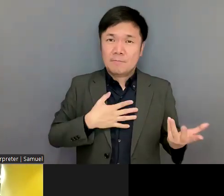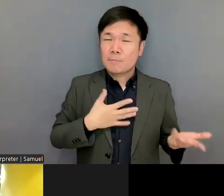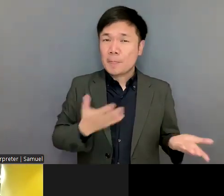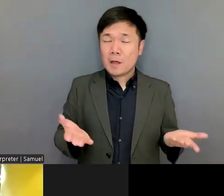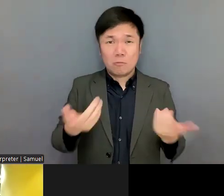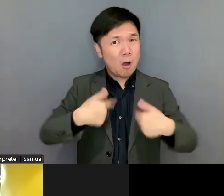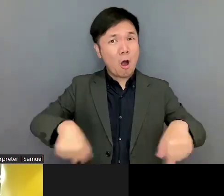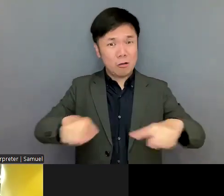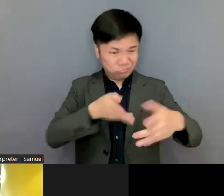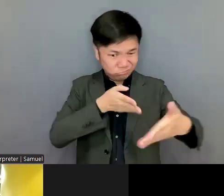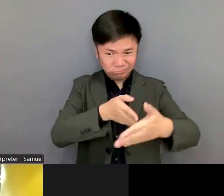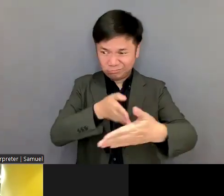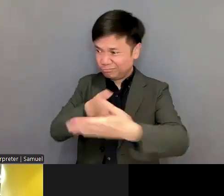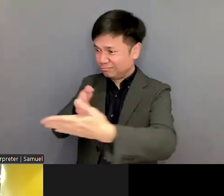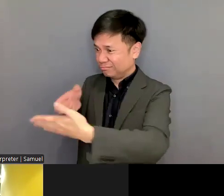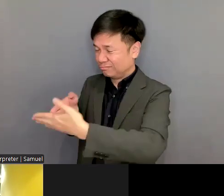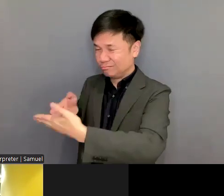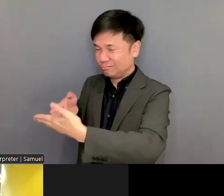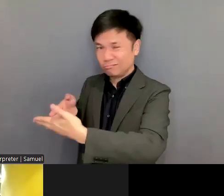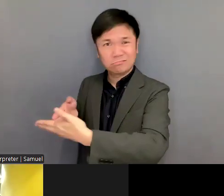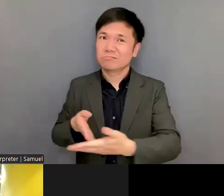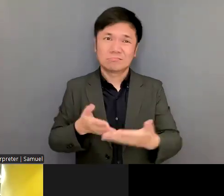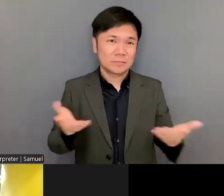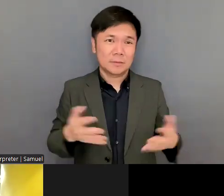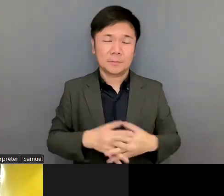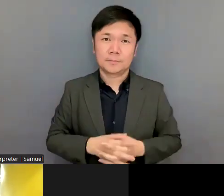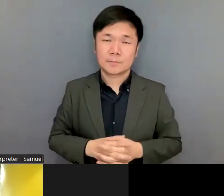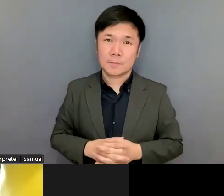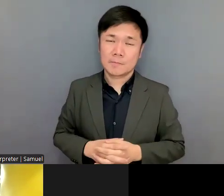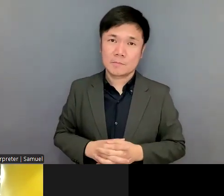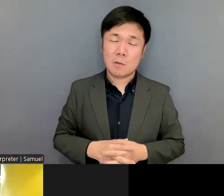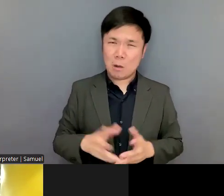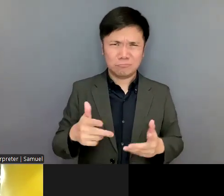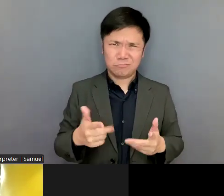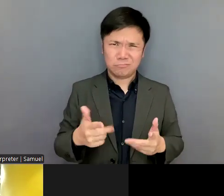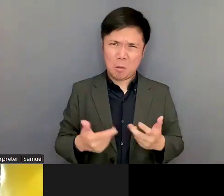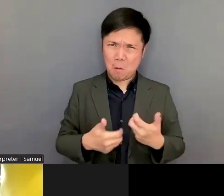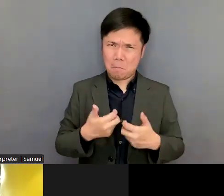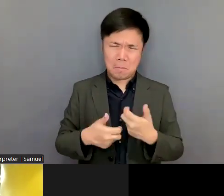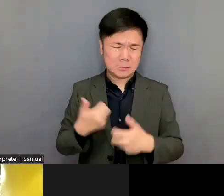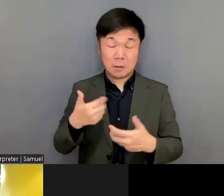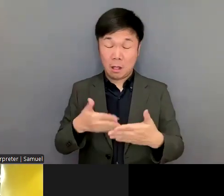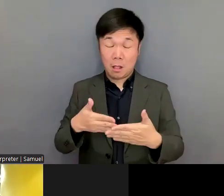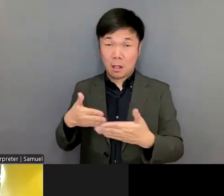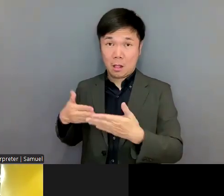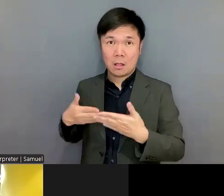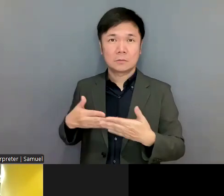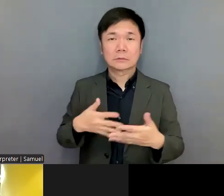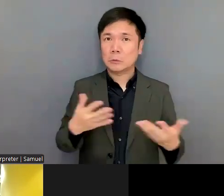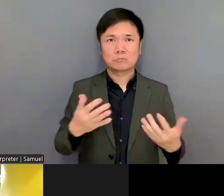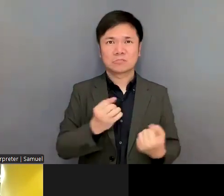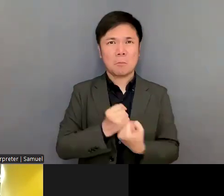we apoyos. have También a no se ha some considerado, challenge ¿verdad?, que in las terms of mujeres con this discapacidad o más support. bien se nos ha visto más